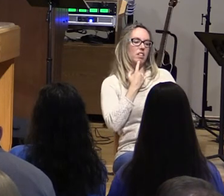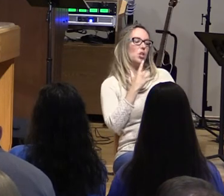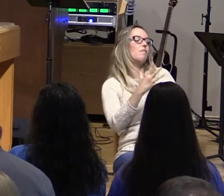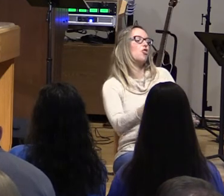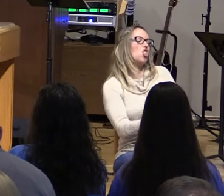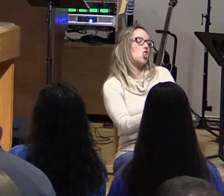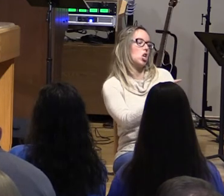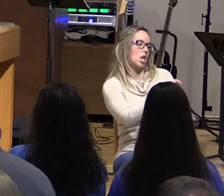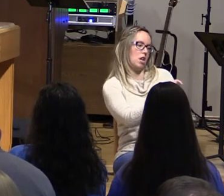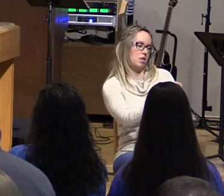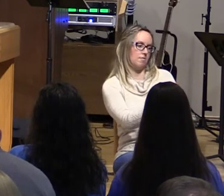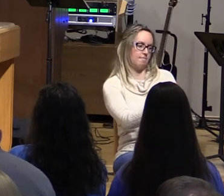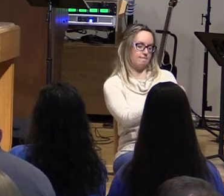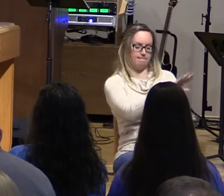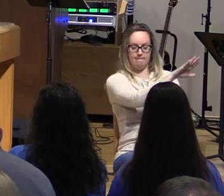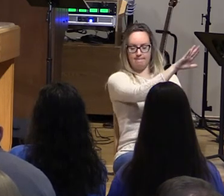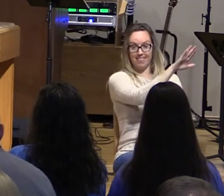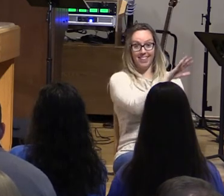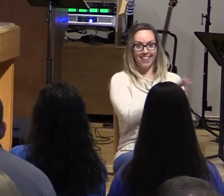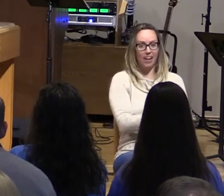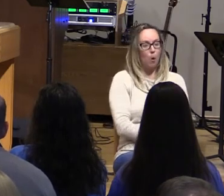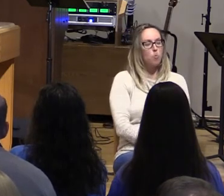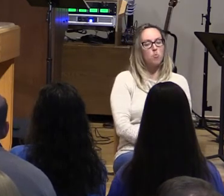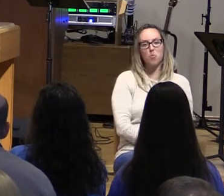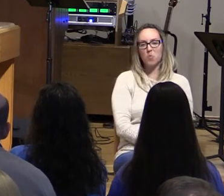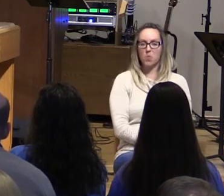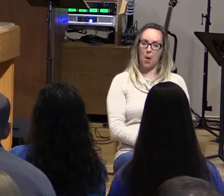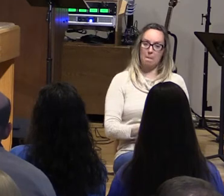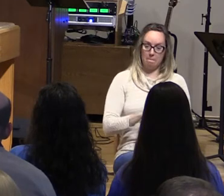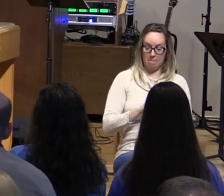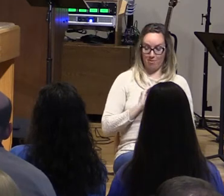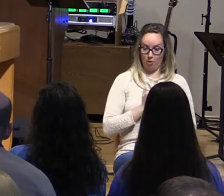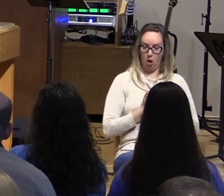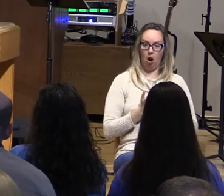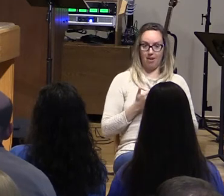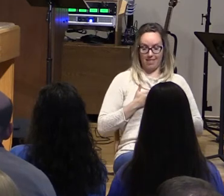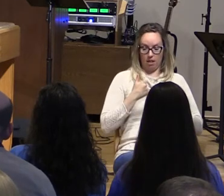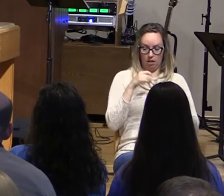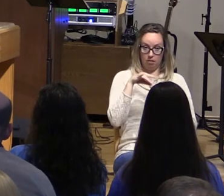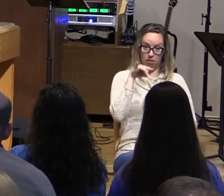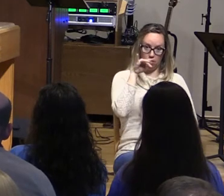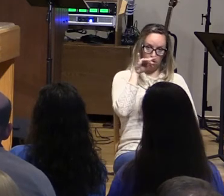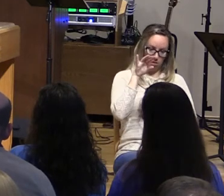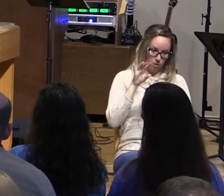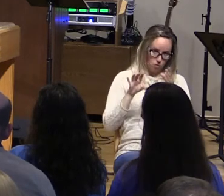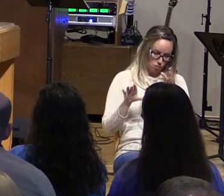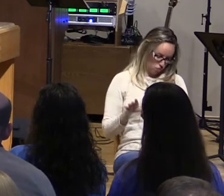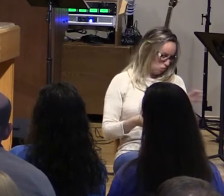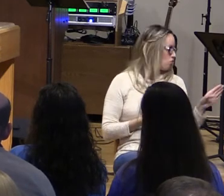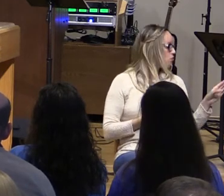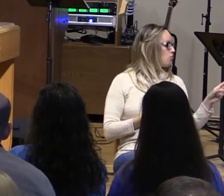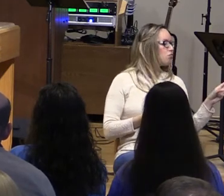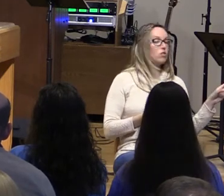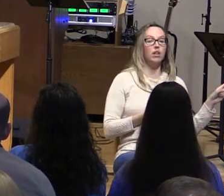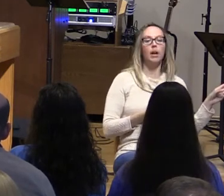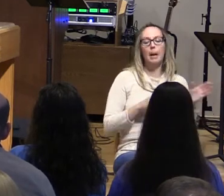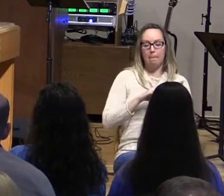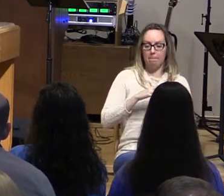we've done that thing in our lives where we just slip so easy. We've exchanged our hope for